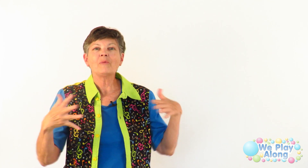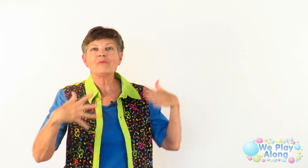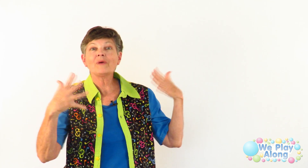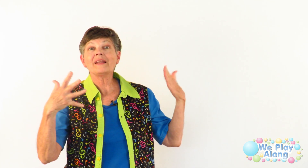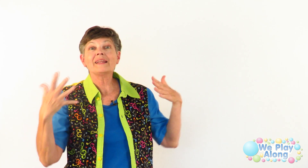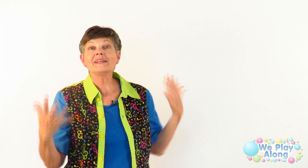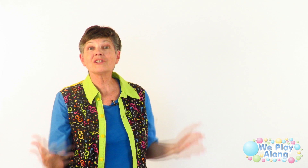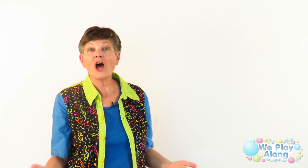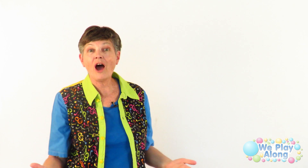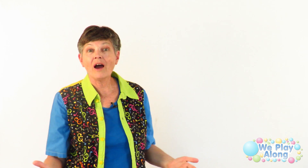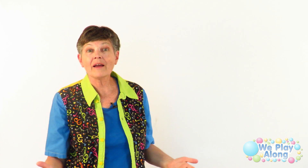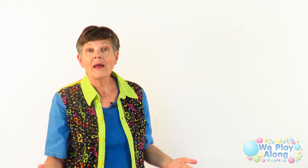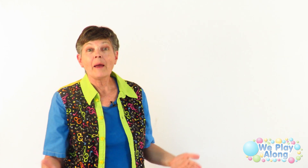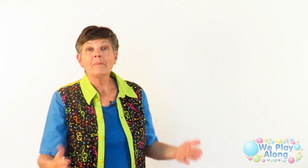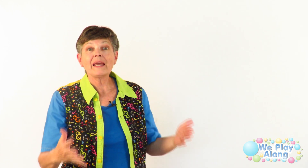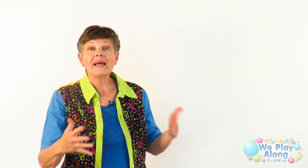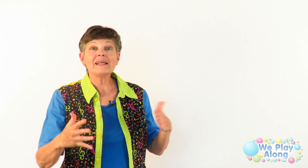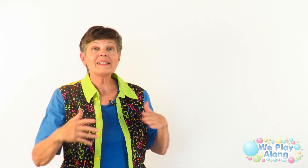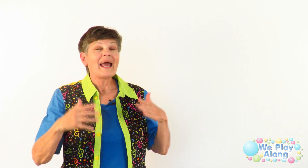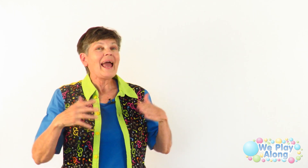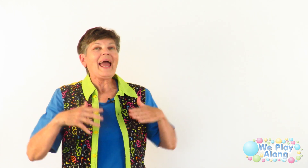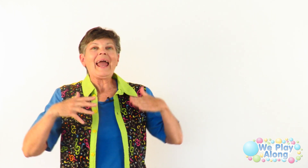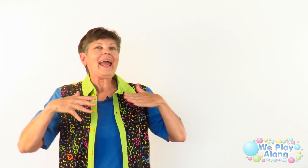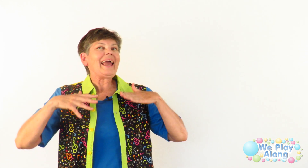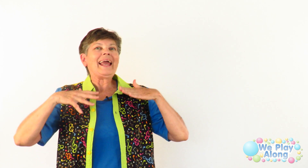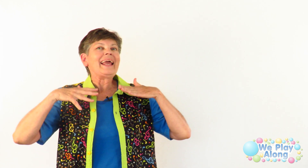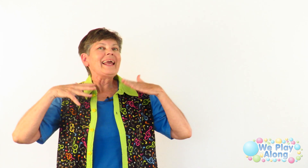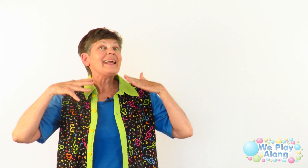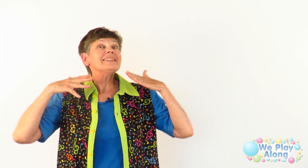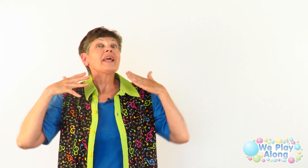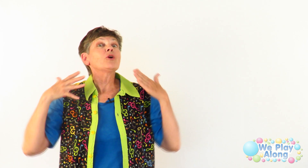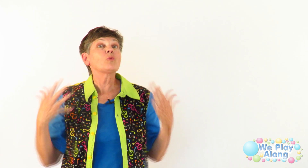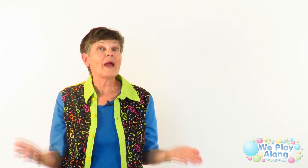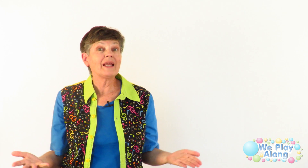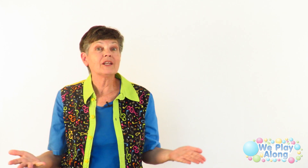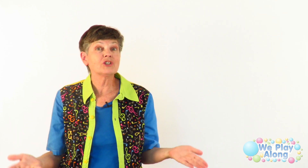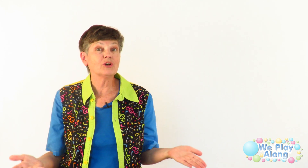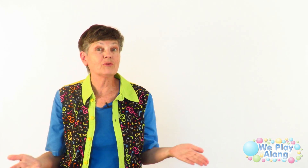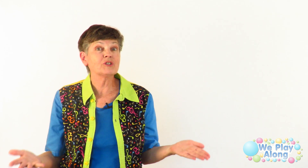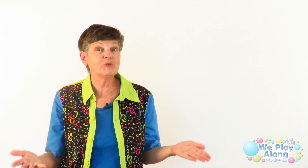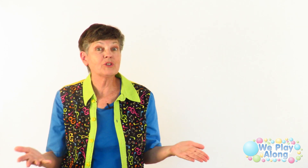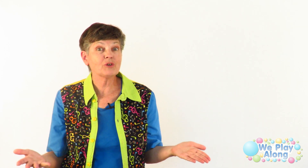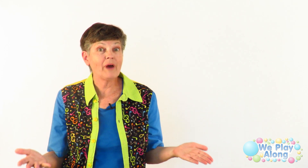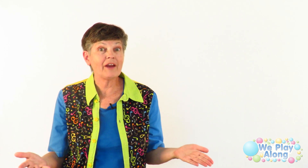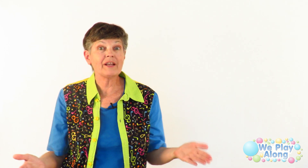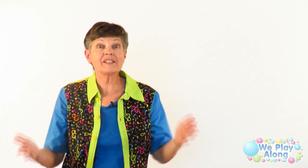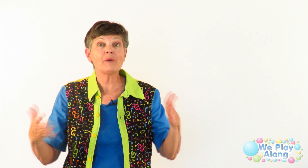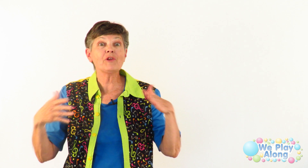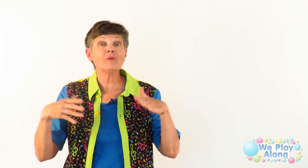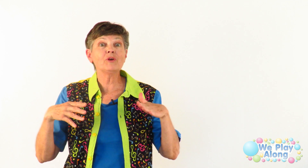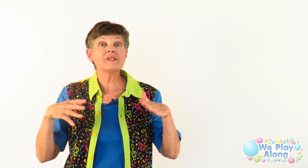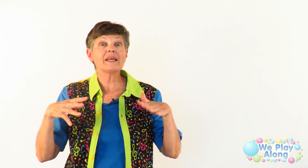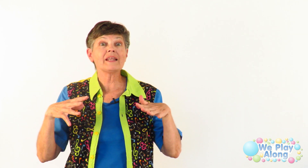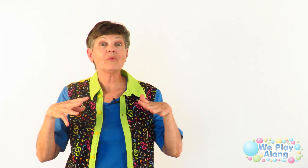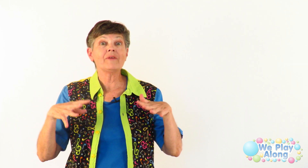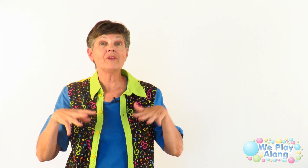we've written this song because he's a great children's music writer. Now, some of the music that we've